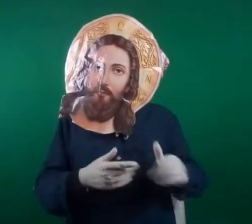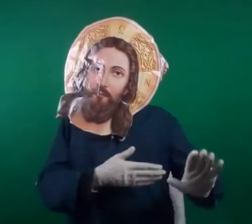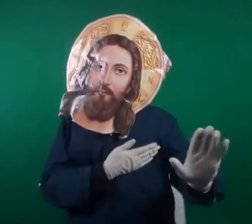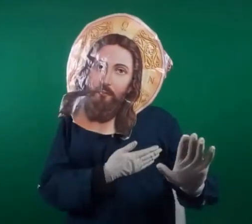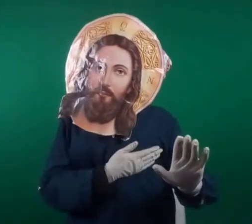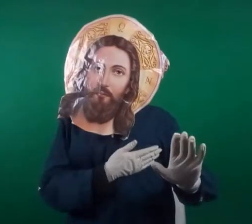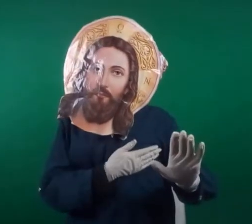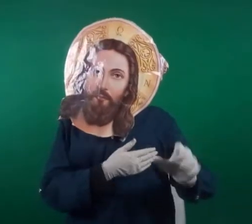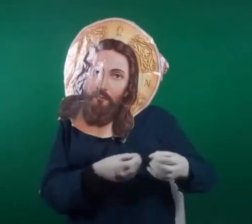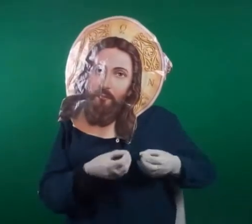honesty.